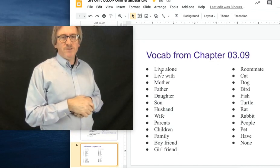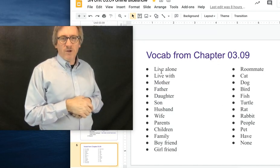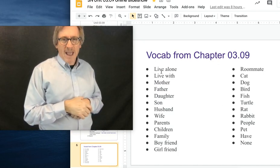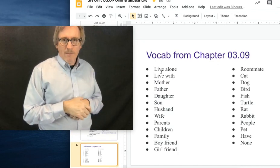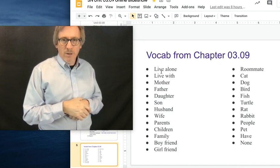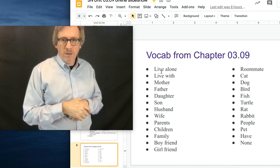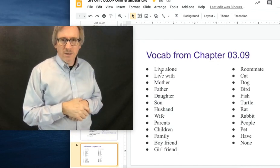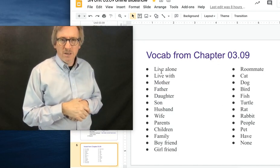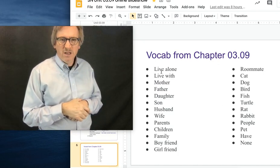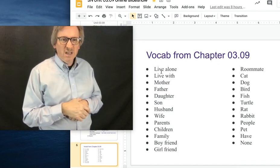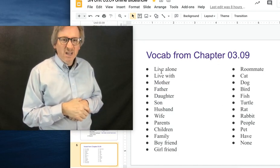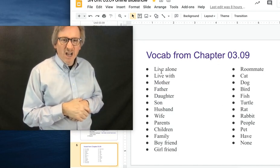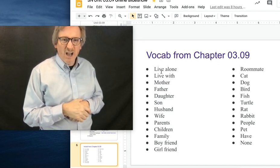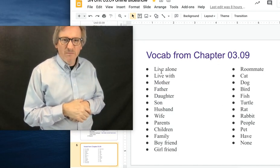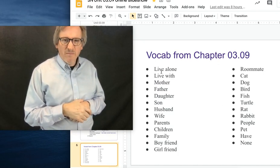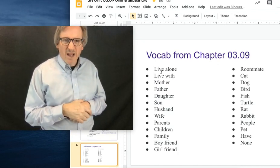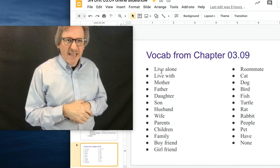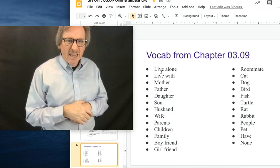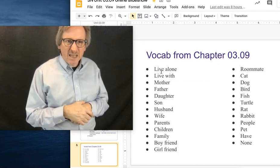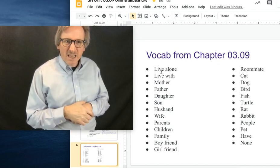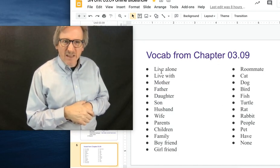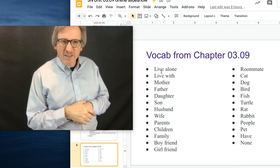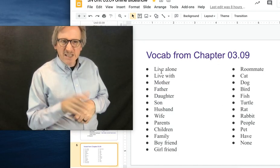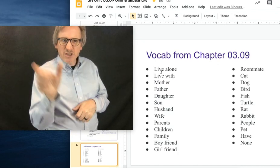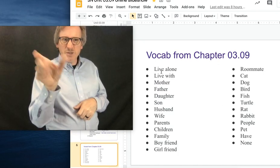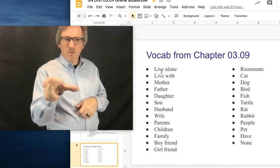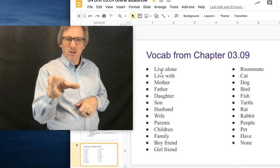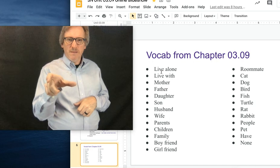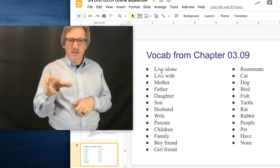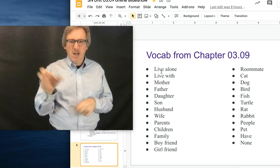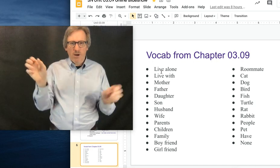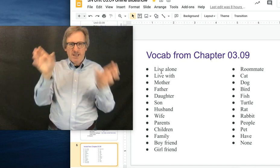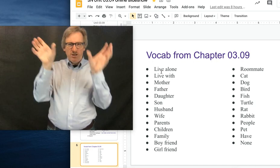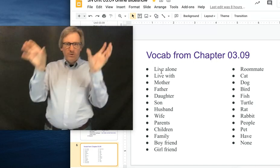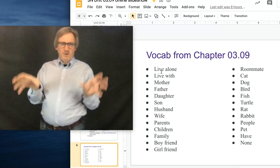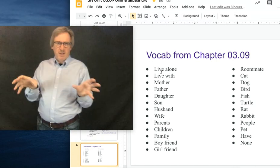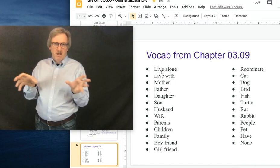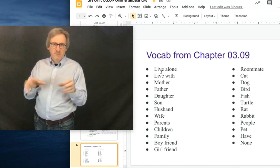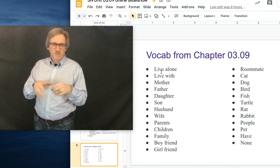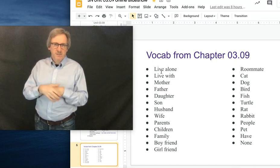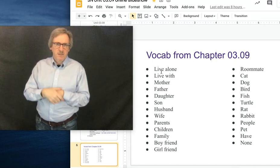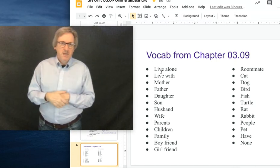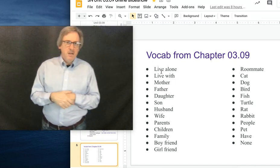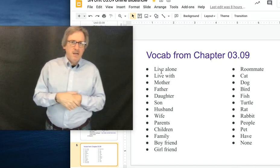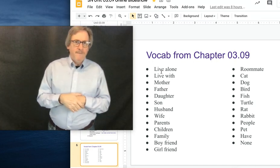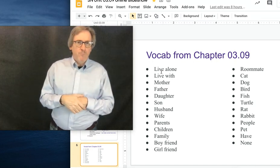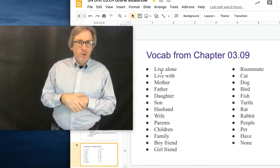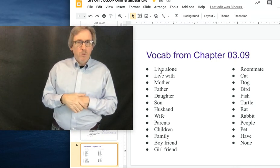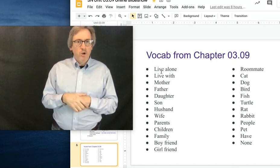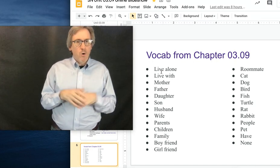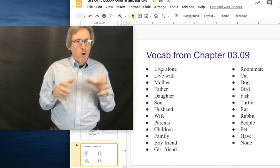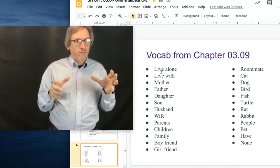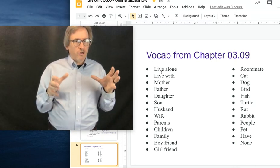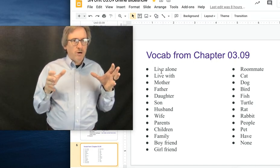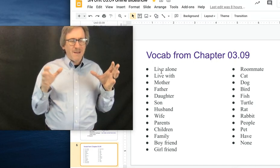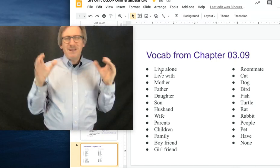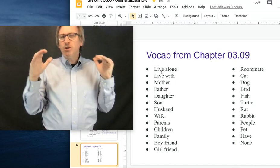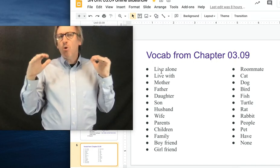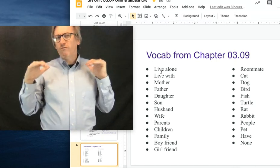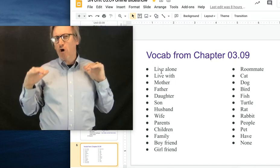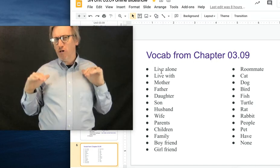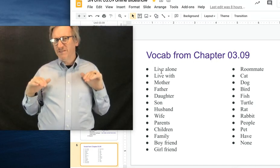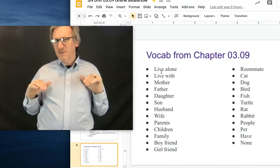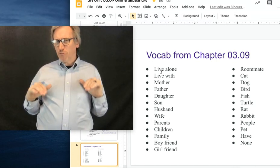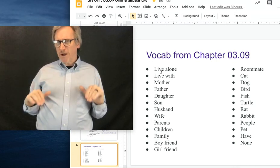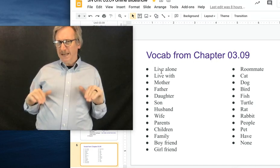There's a bunch of vocab. Um, if this is too small, let me know. I can do 3 columns. We will go over. I'm not going to